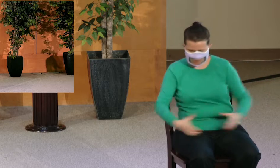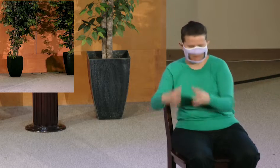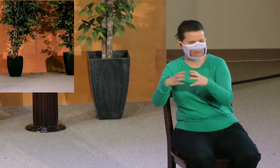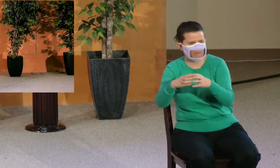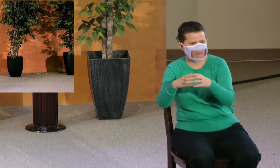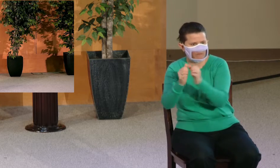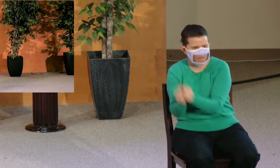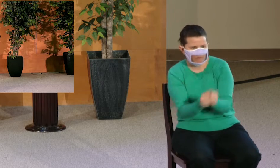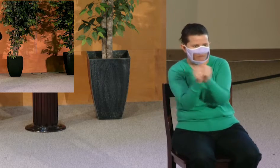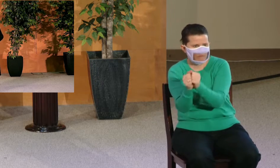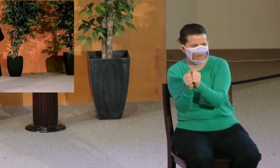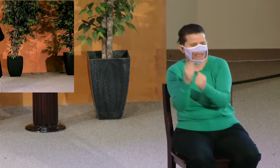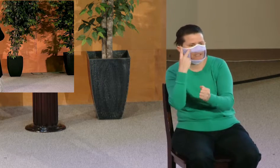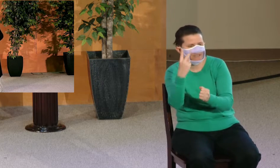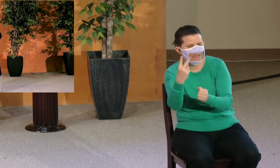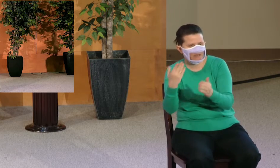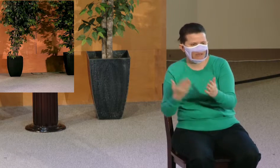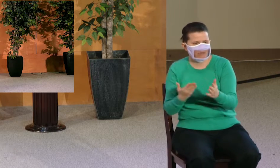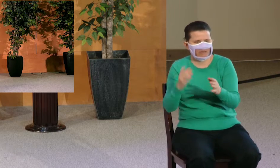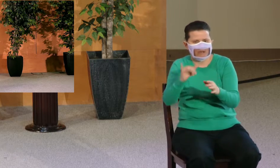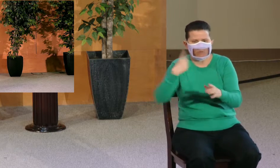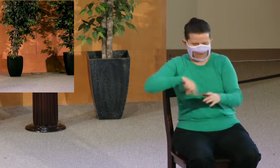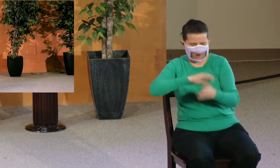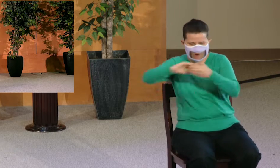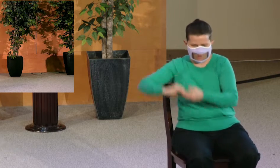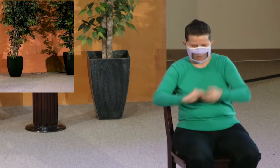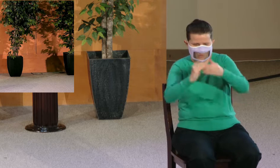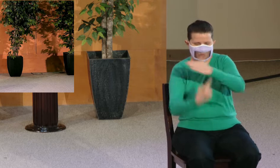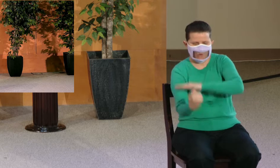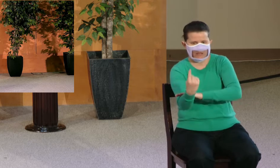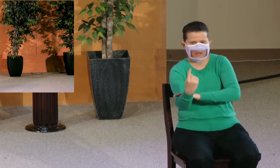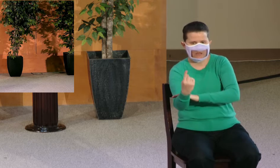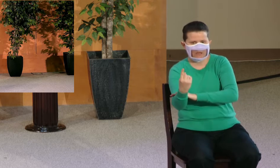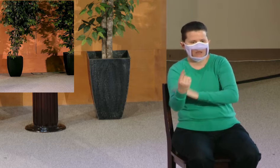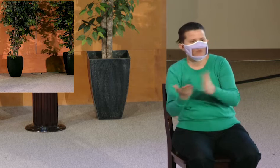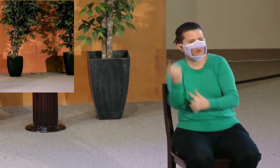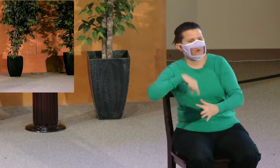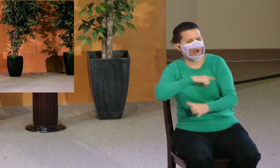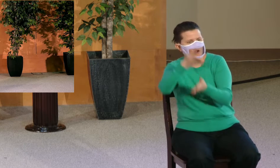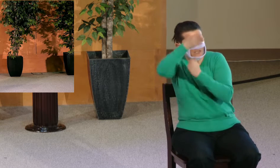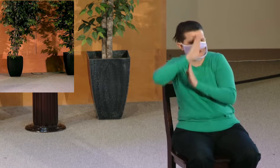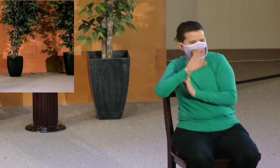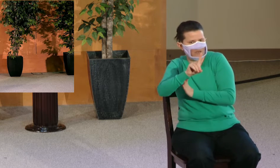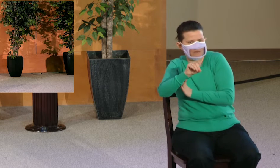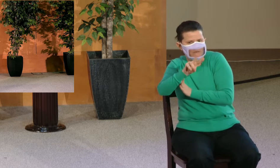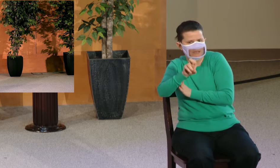lens of our divinity, that this crisis is calling us to transmute and